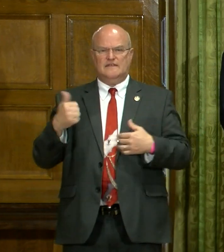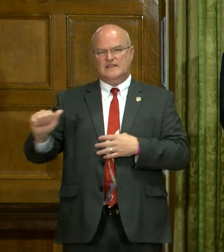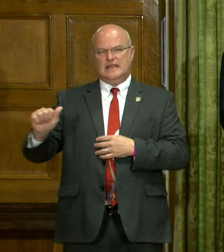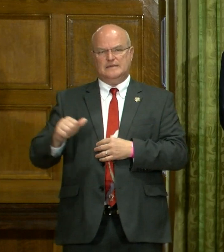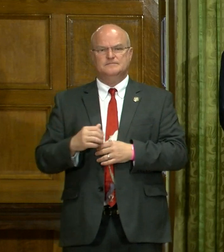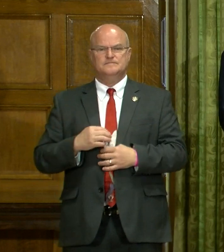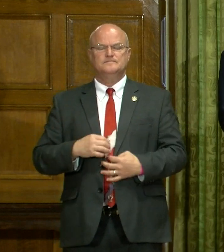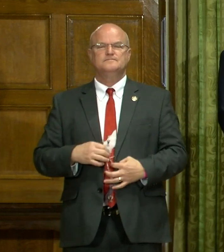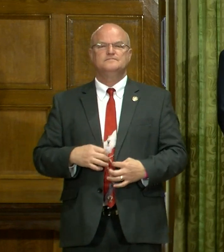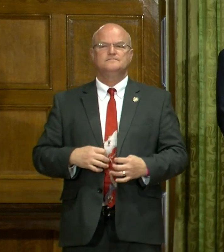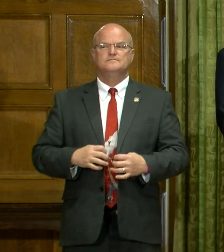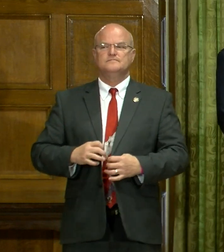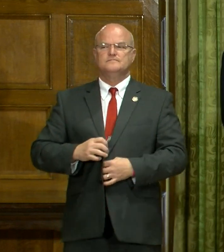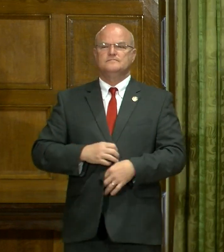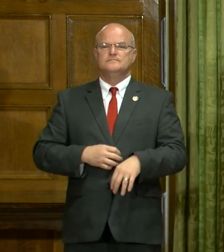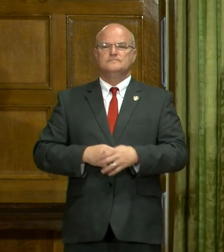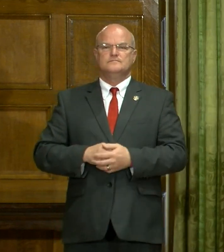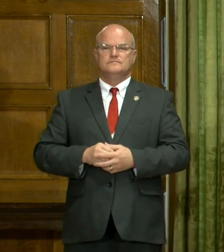any.